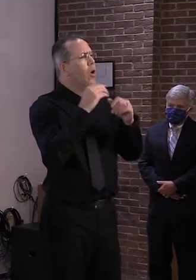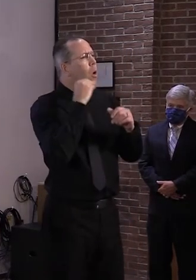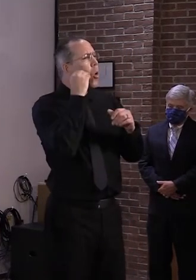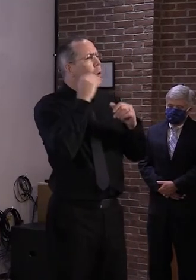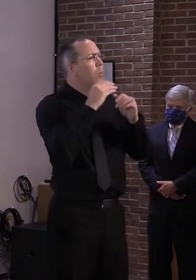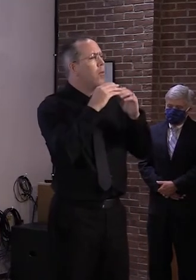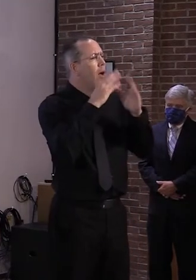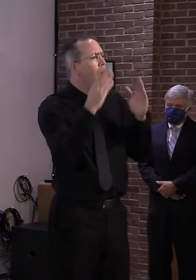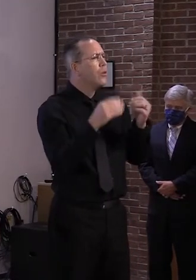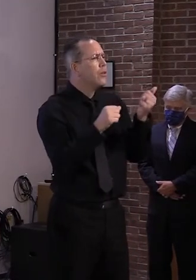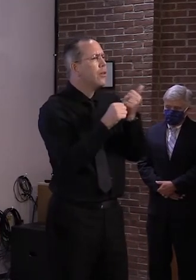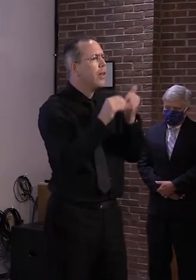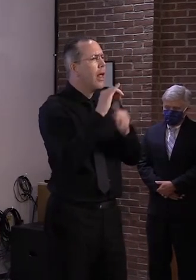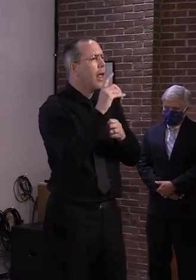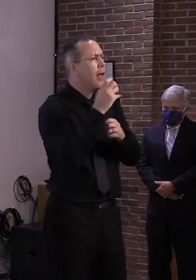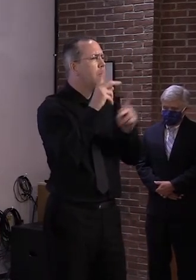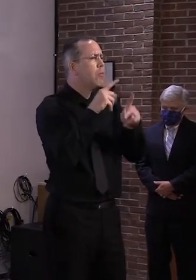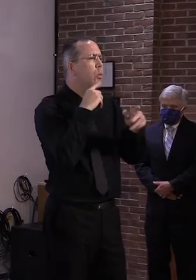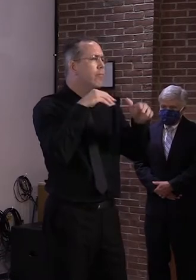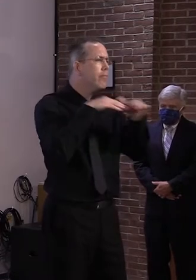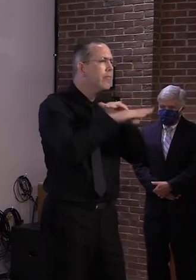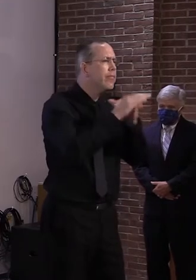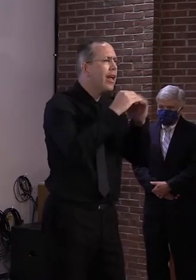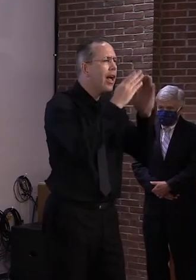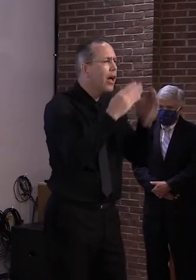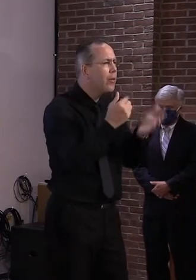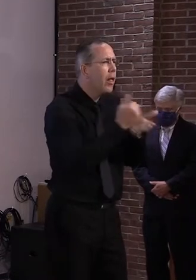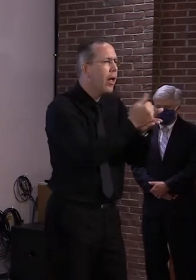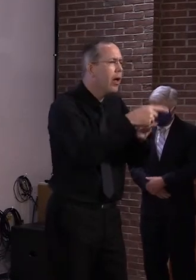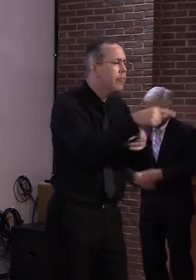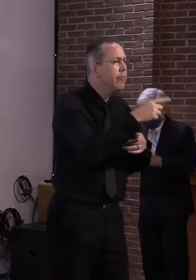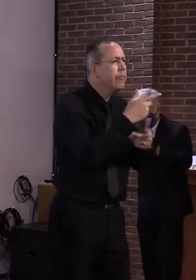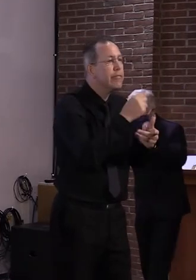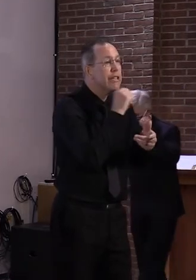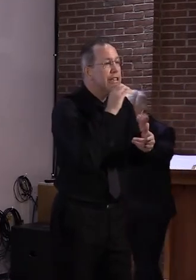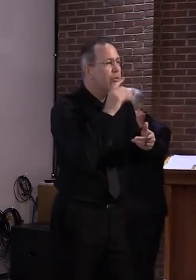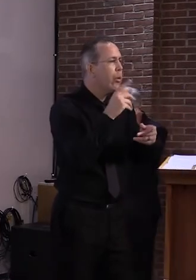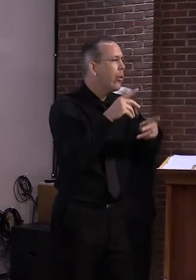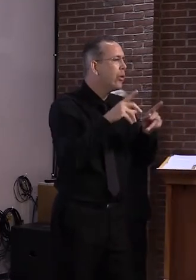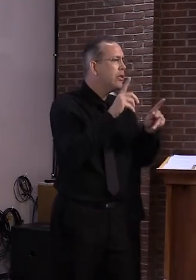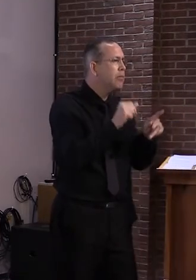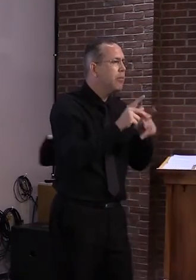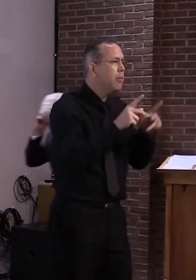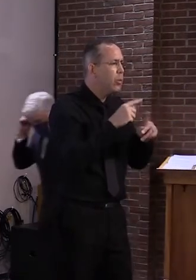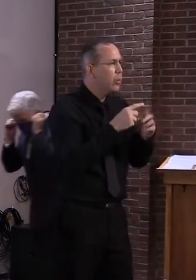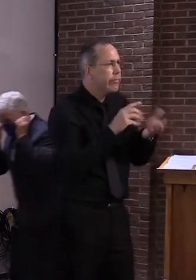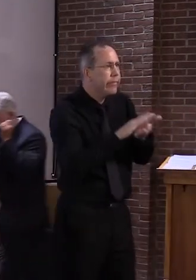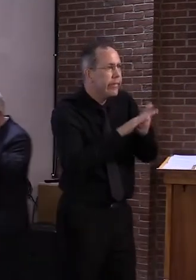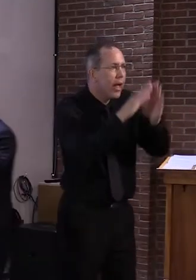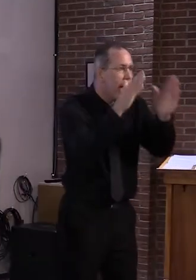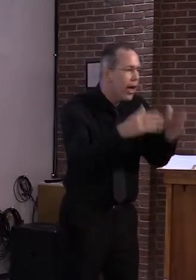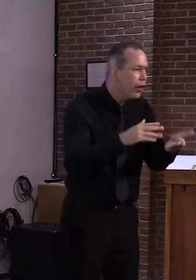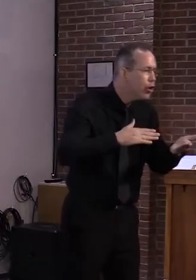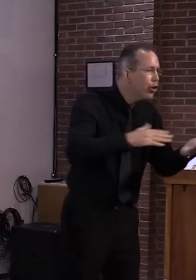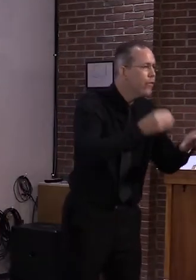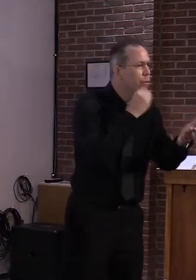made, and we want to get back to as near normal as possible in that regard. Secretary Smith?